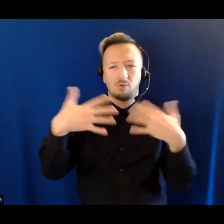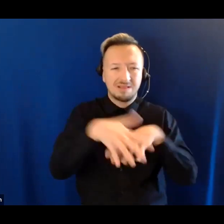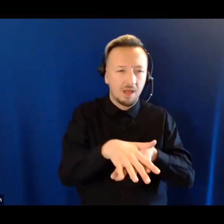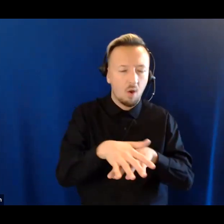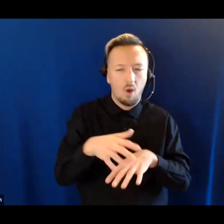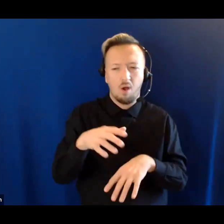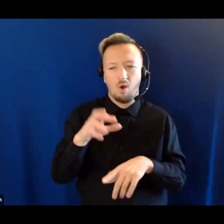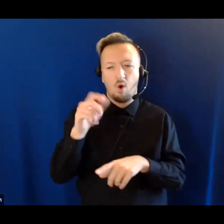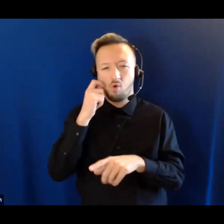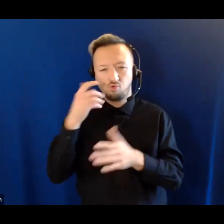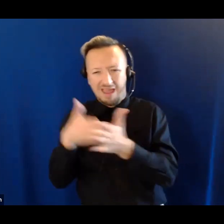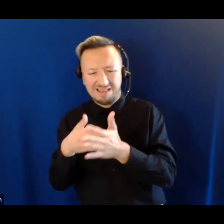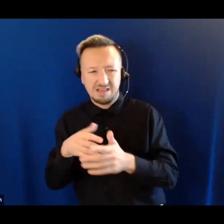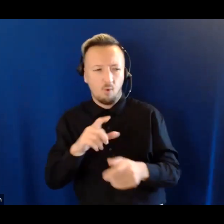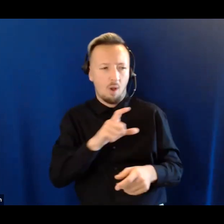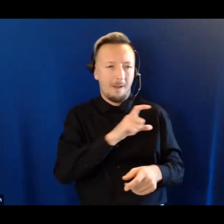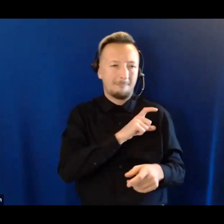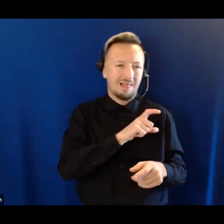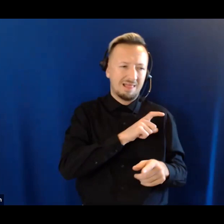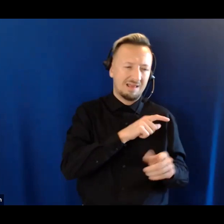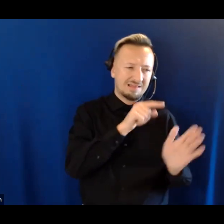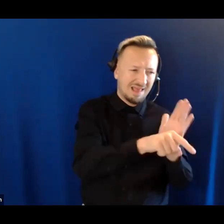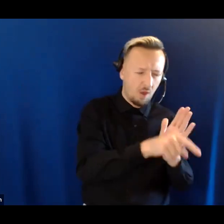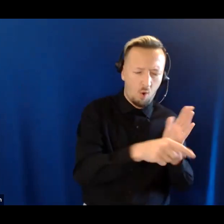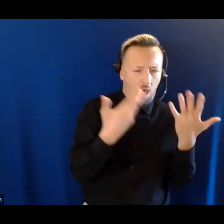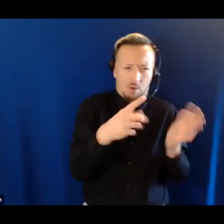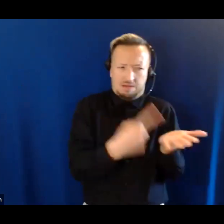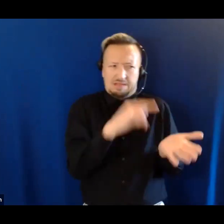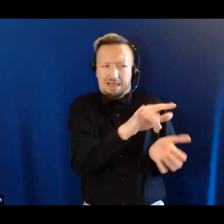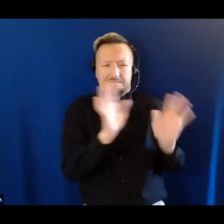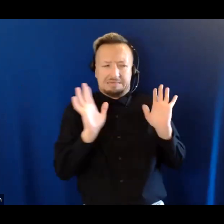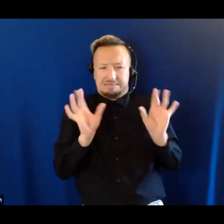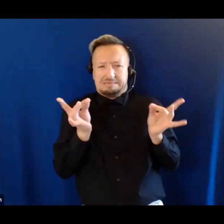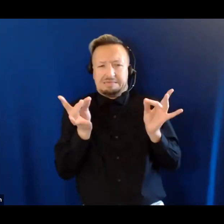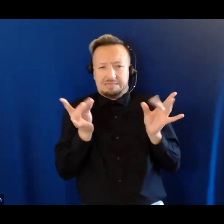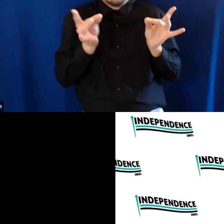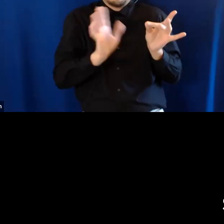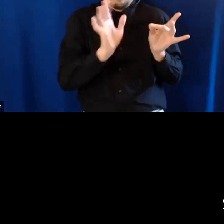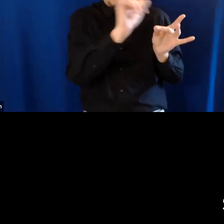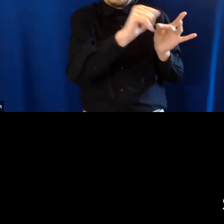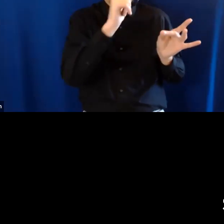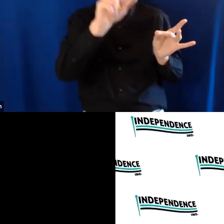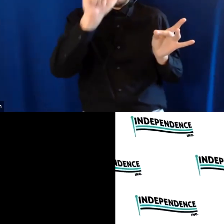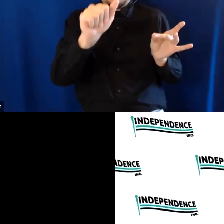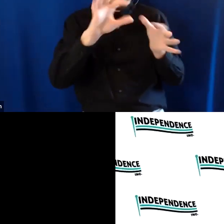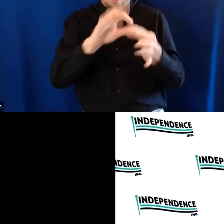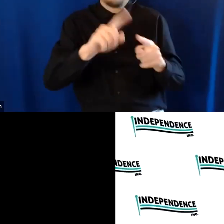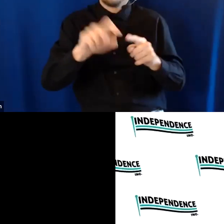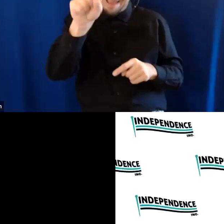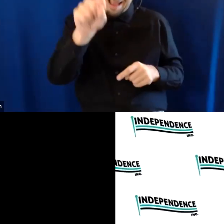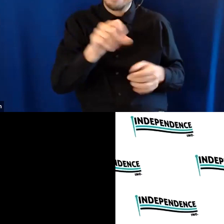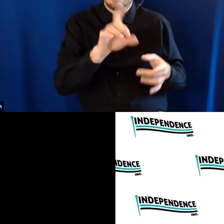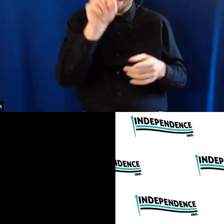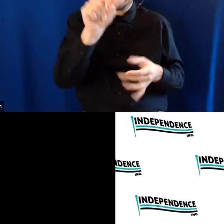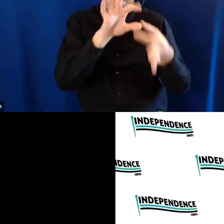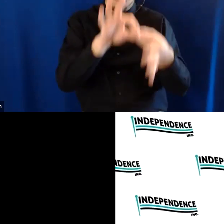brutality because they think it's too political, or they think like, oh, it doesn't involve me, or like, oh, it's not disability related. But in fact, it very much is similar to